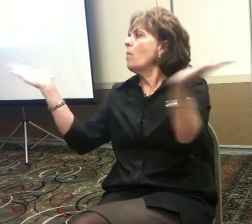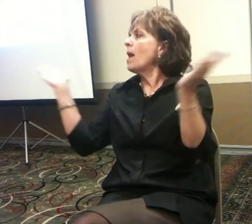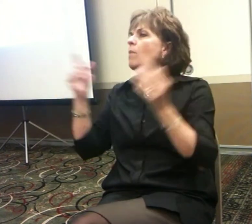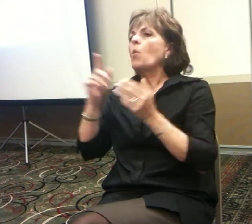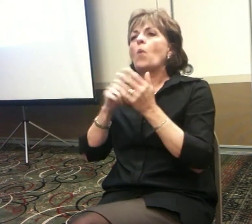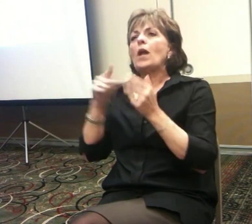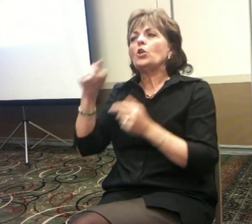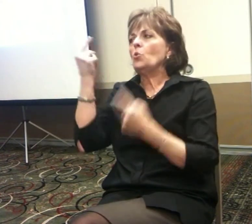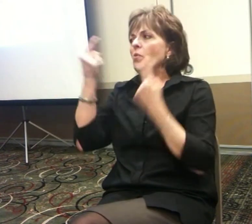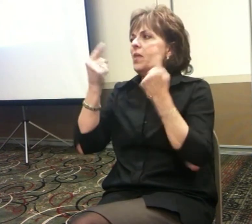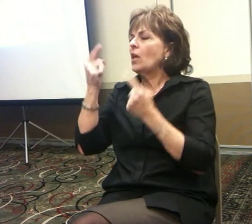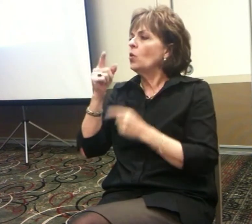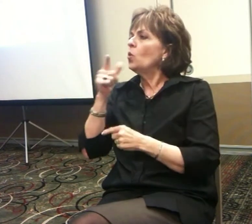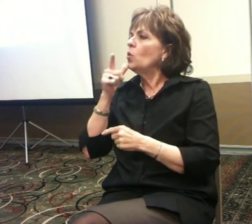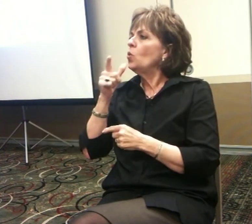that? Who should she be talking to?